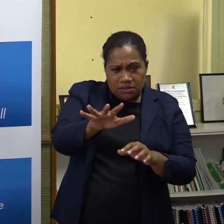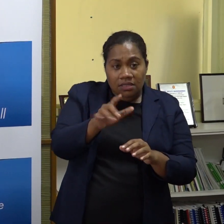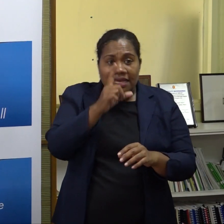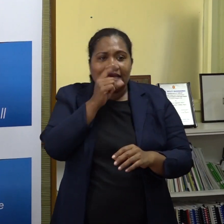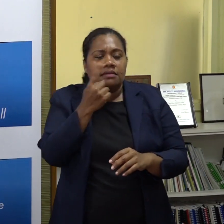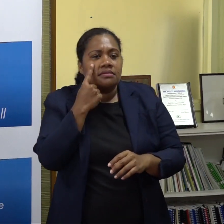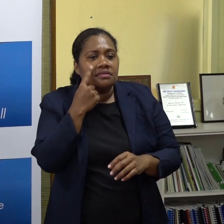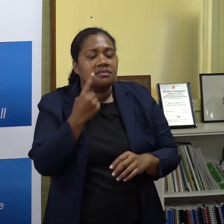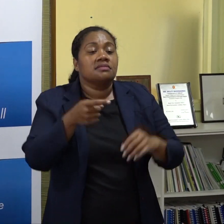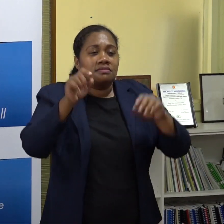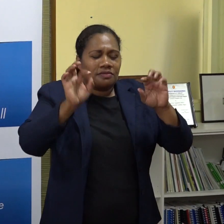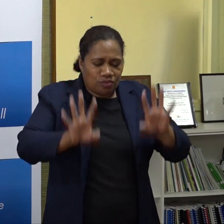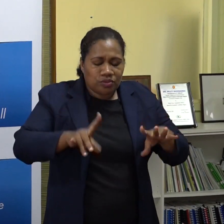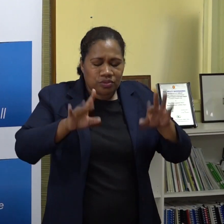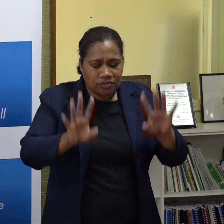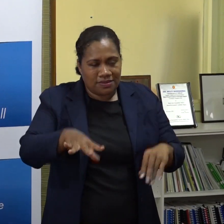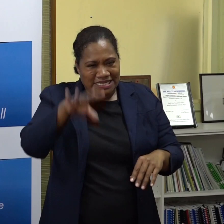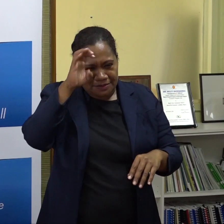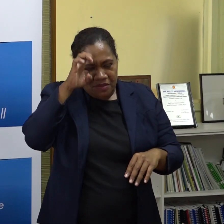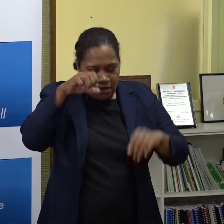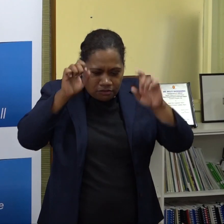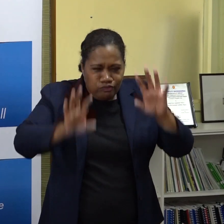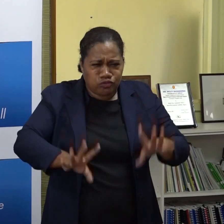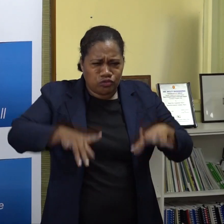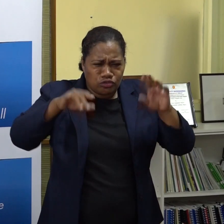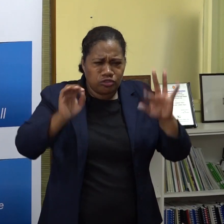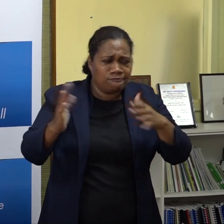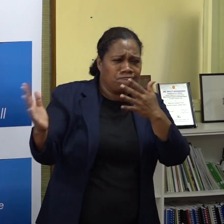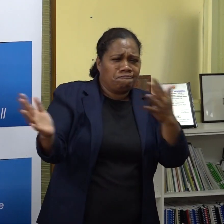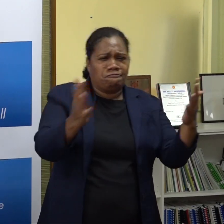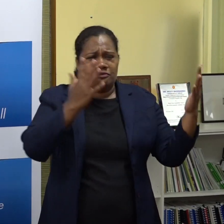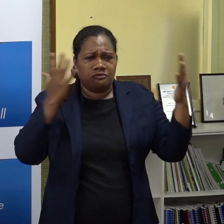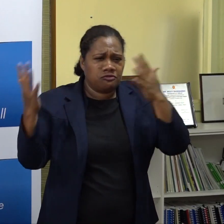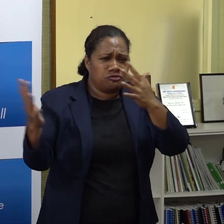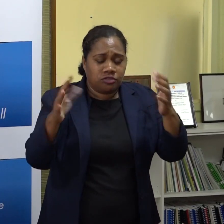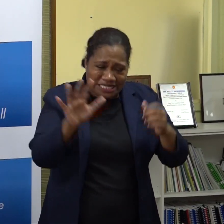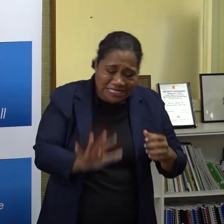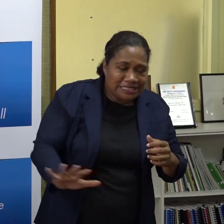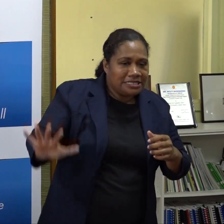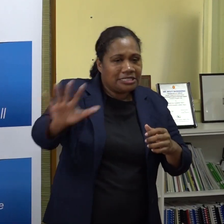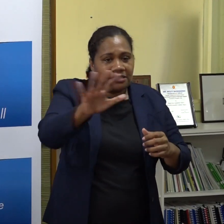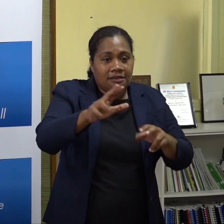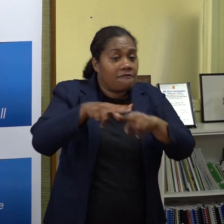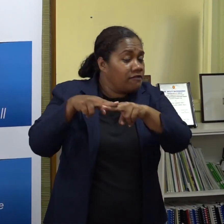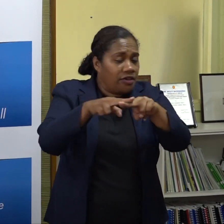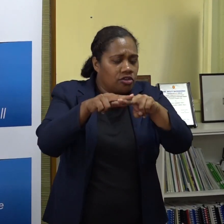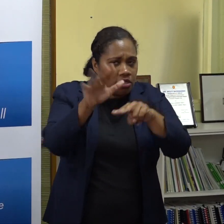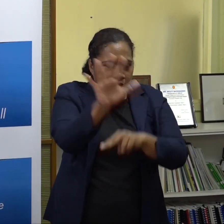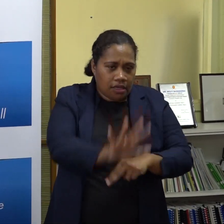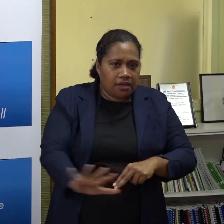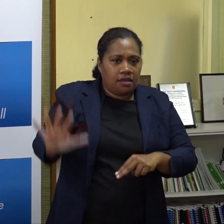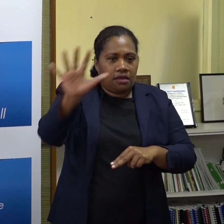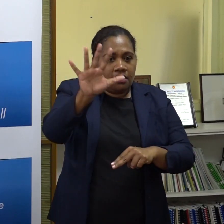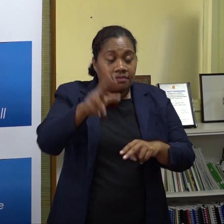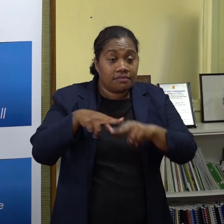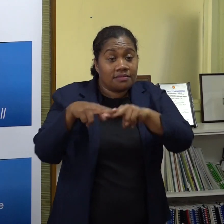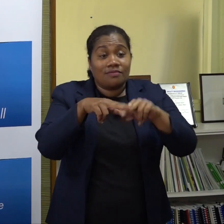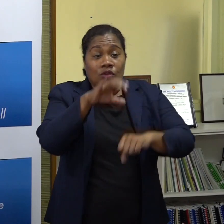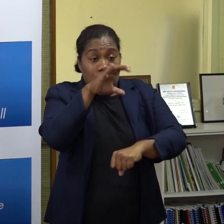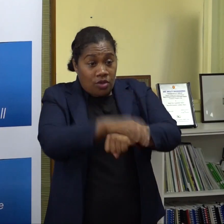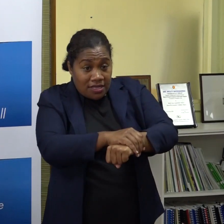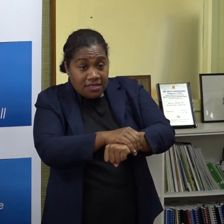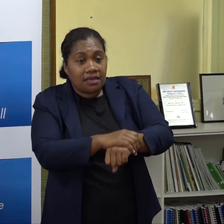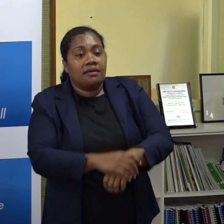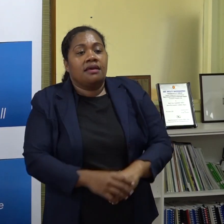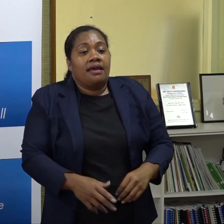expect heavy rains, strong winds, and flooding throughout Fiji starting from today. Fiji Police Force and